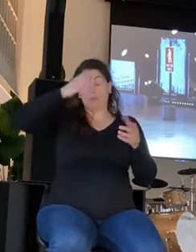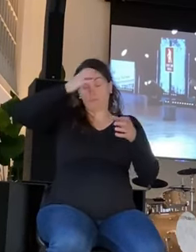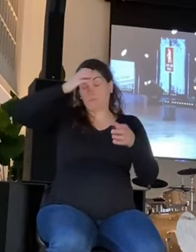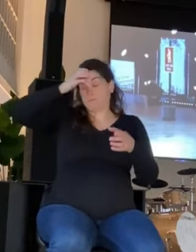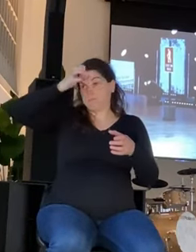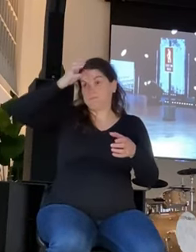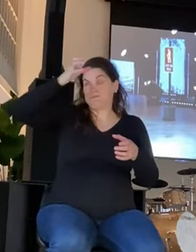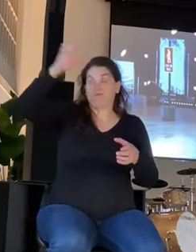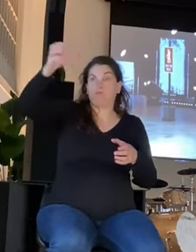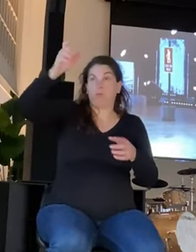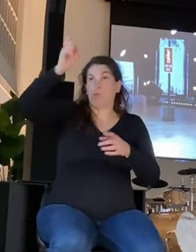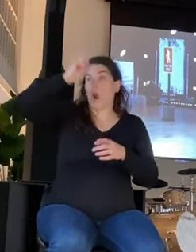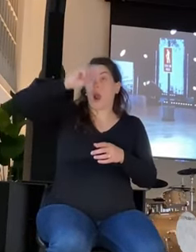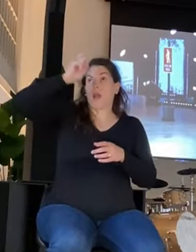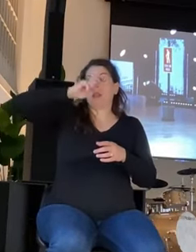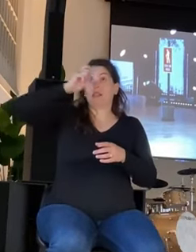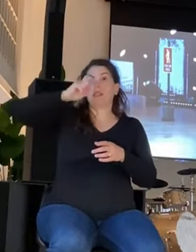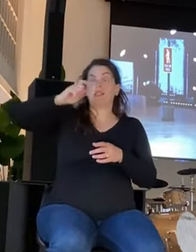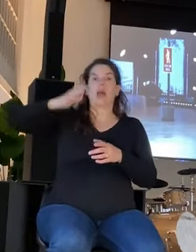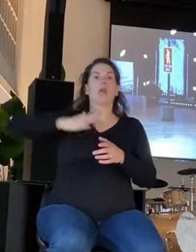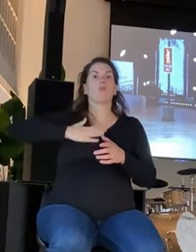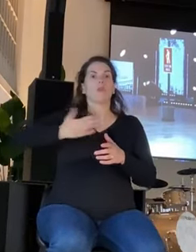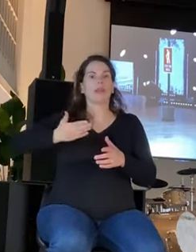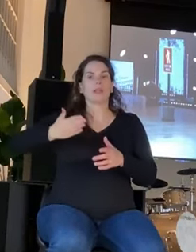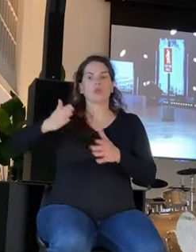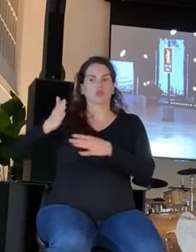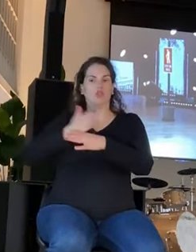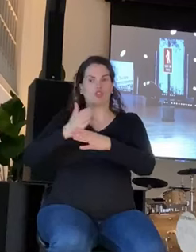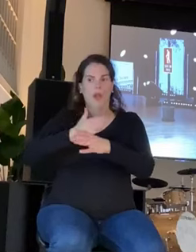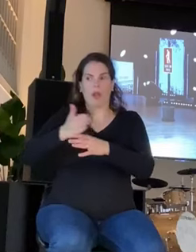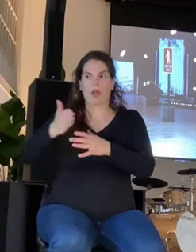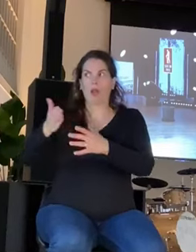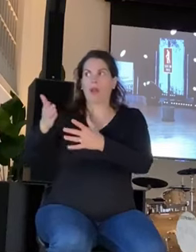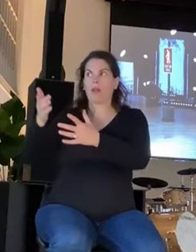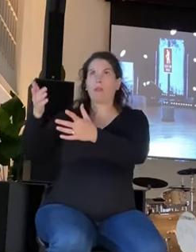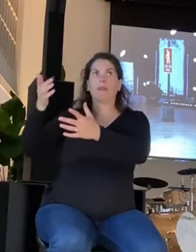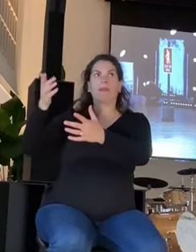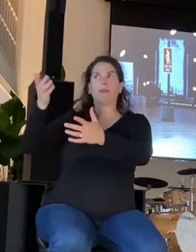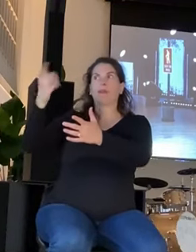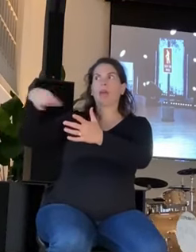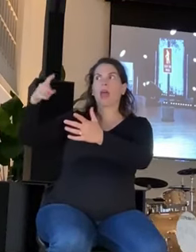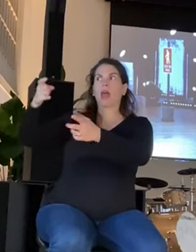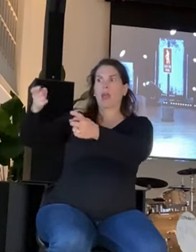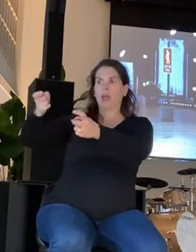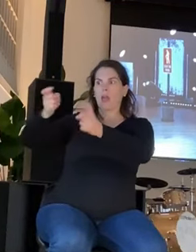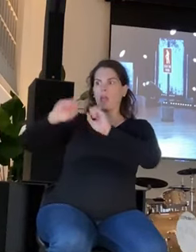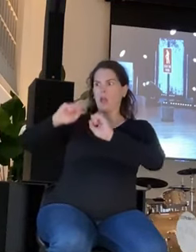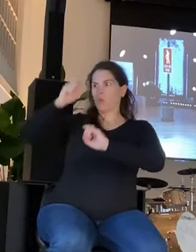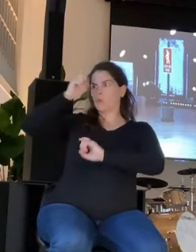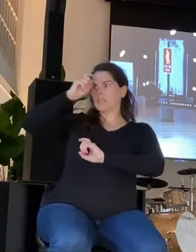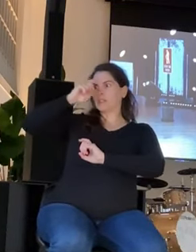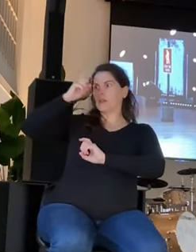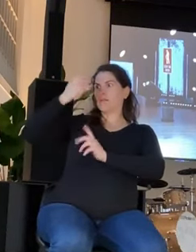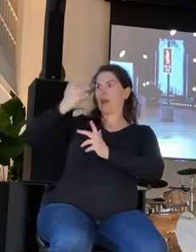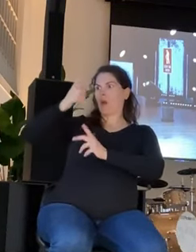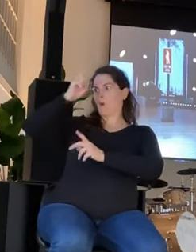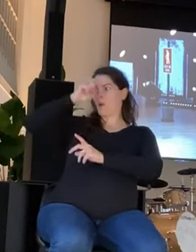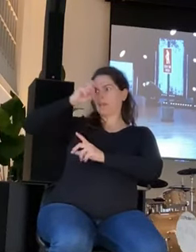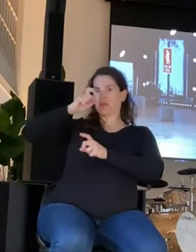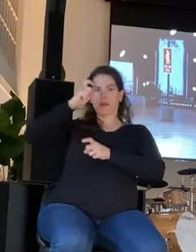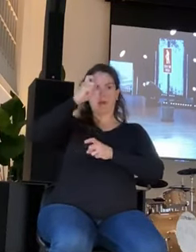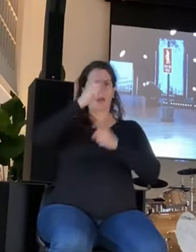people of wisdom, passing on godly wisdom into my life that is now I'm passing some of that on to you. It's what godly